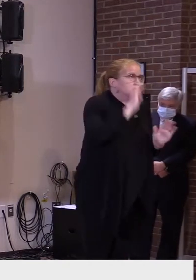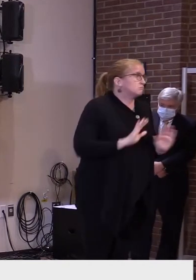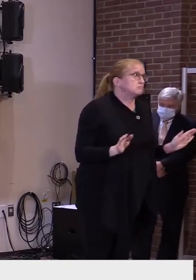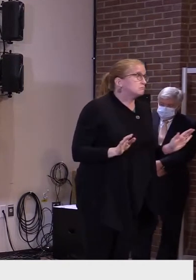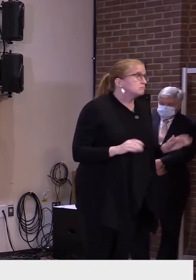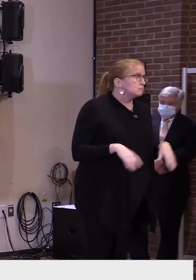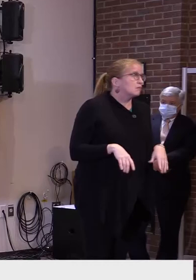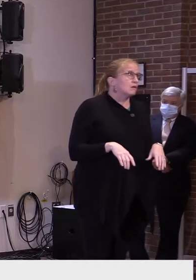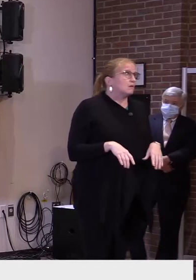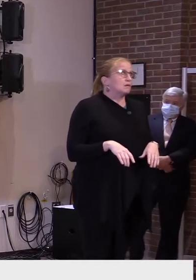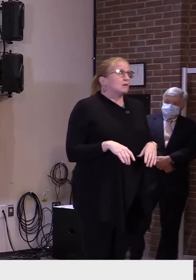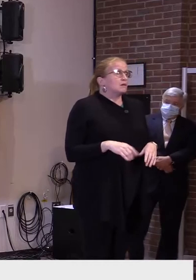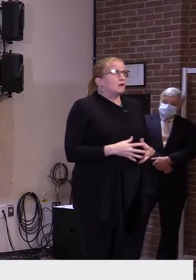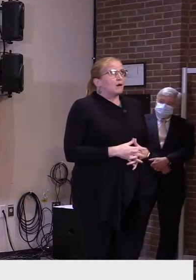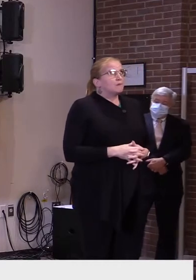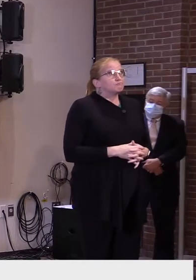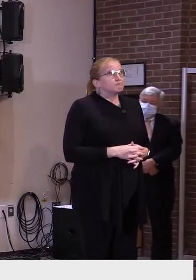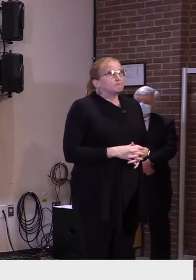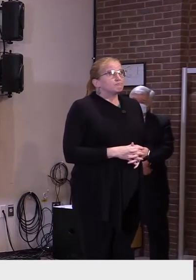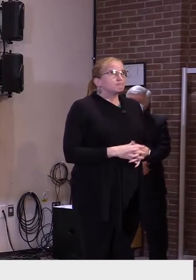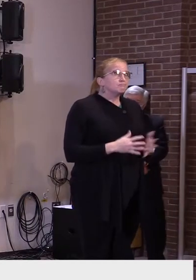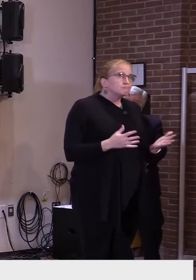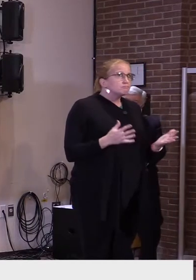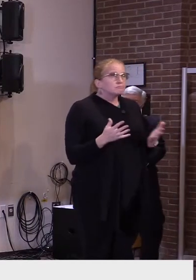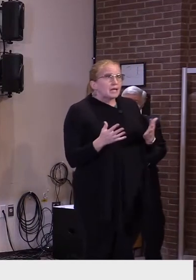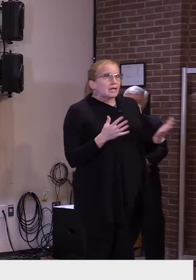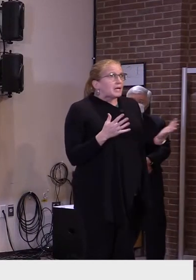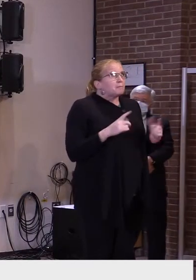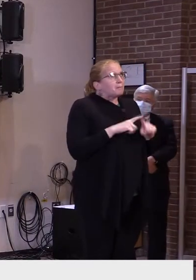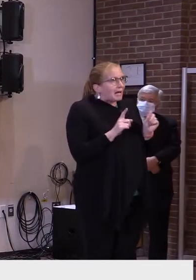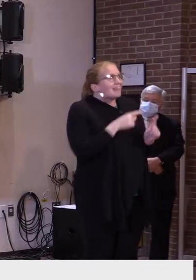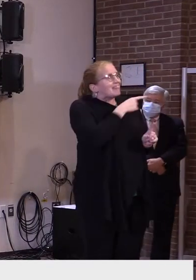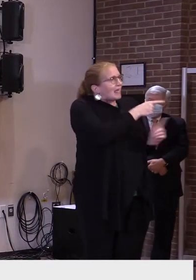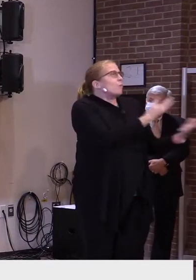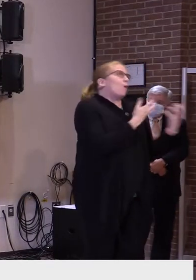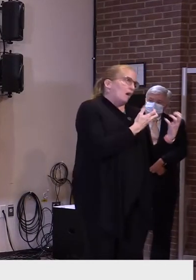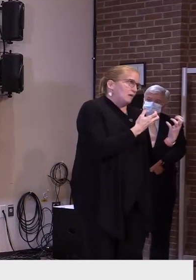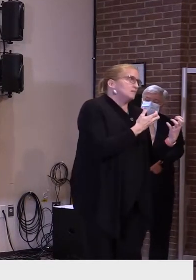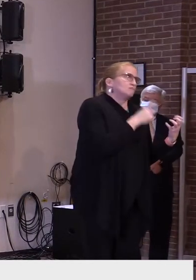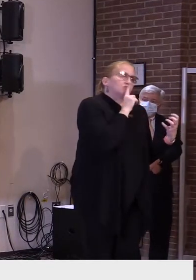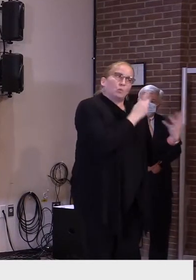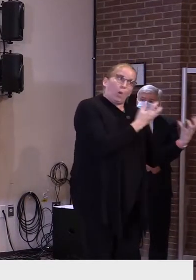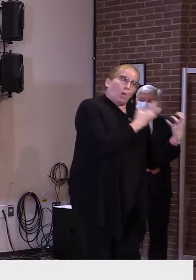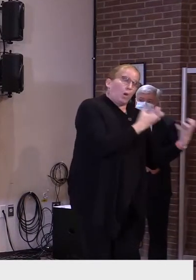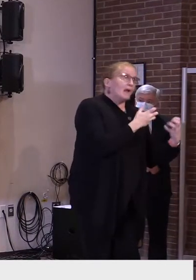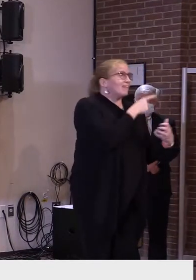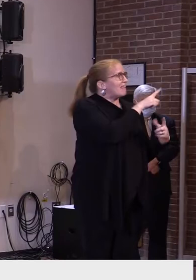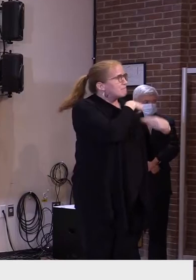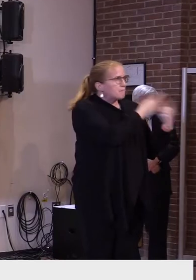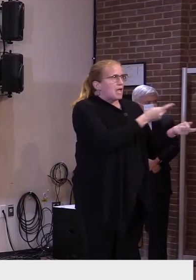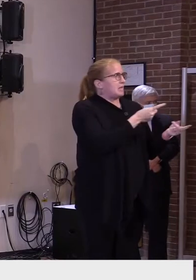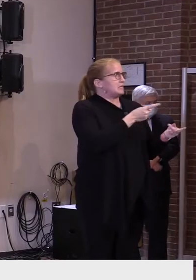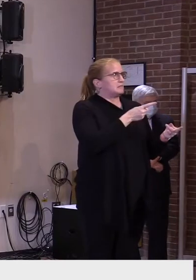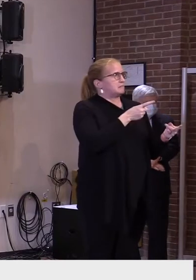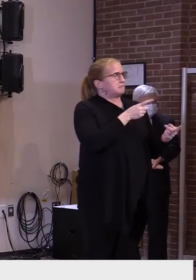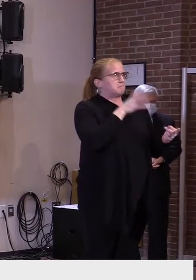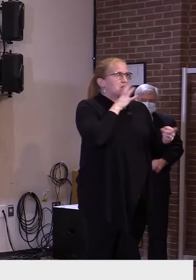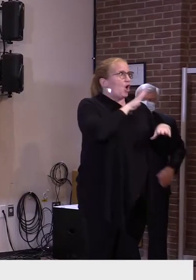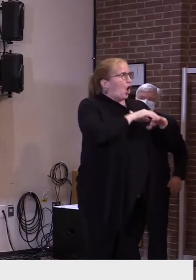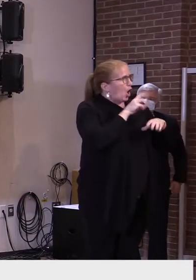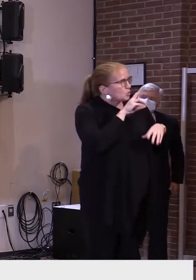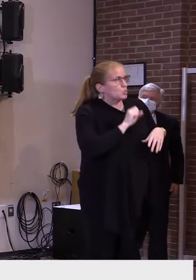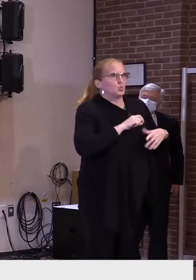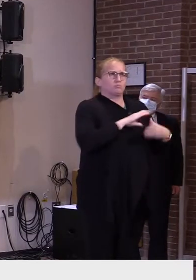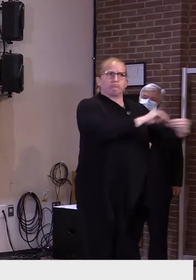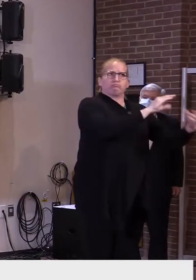I'm just looking for some sort of a compromise. I think that they've been very vocal about it. I want to